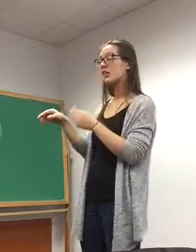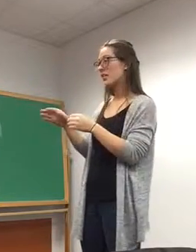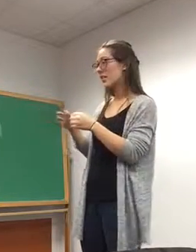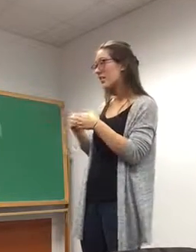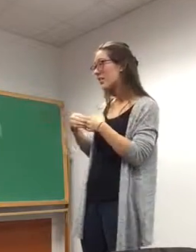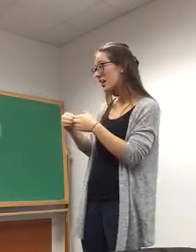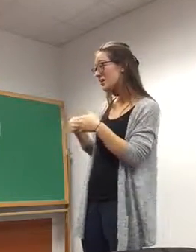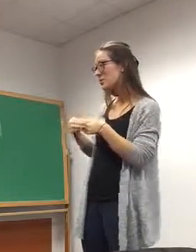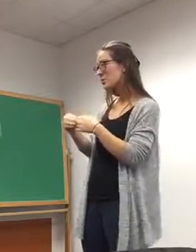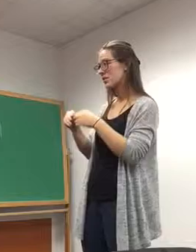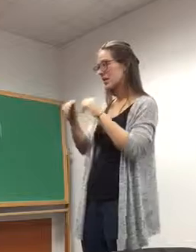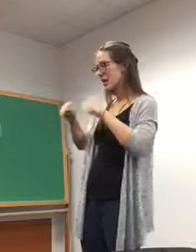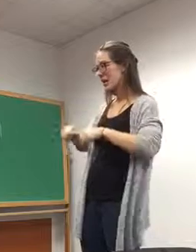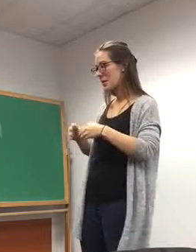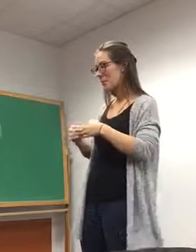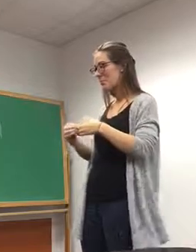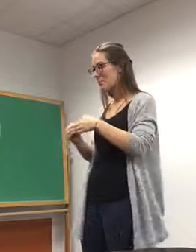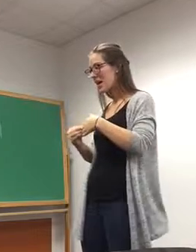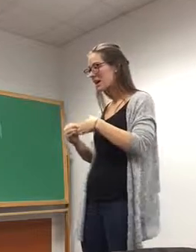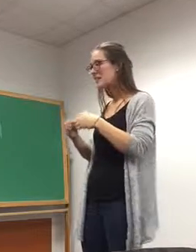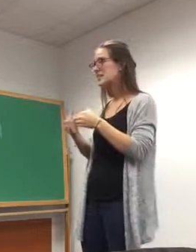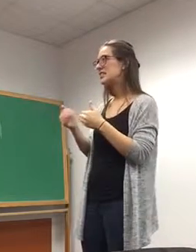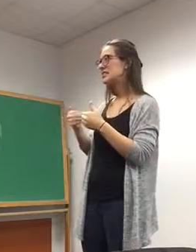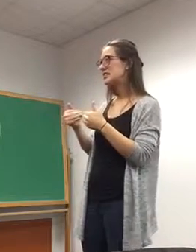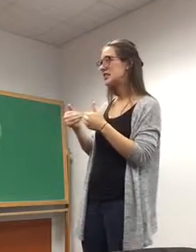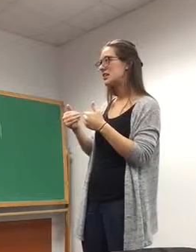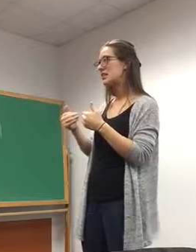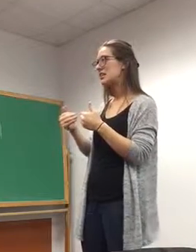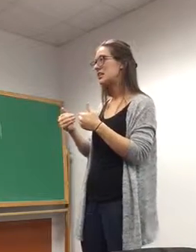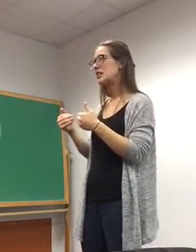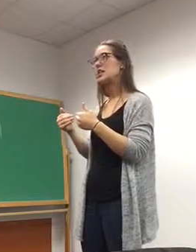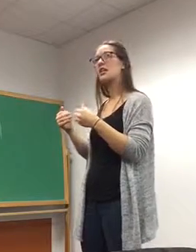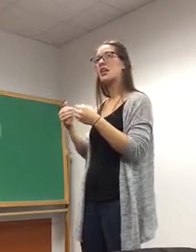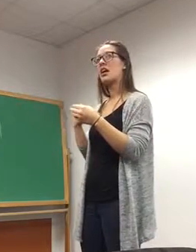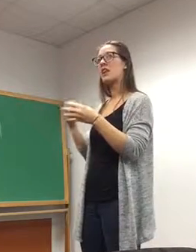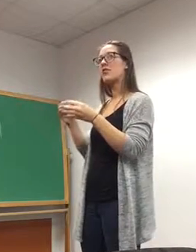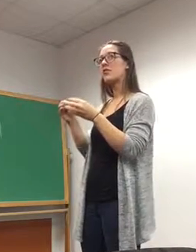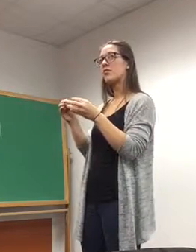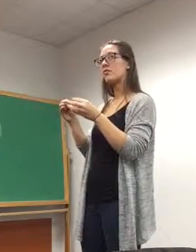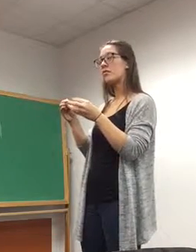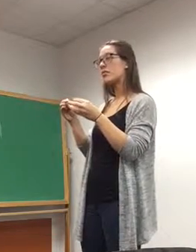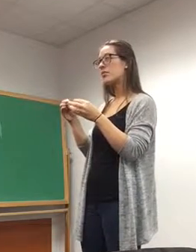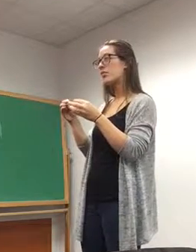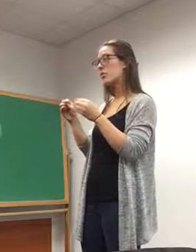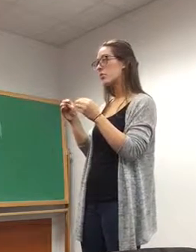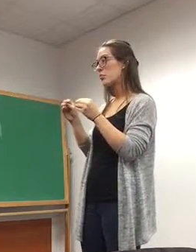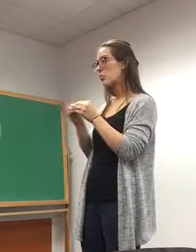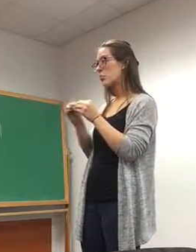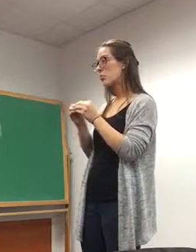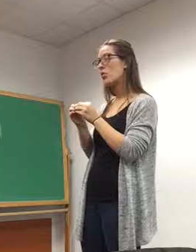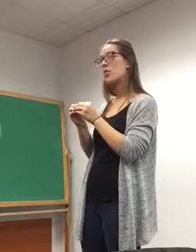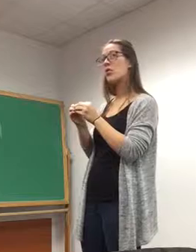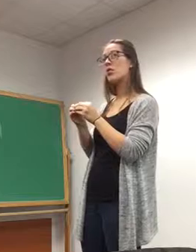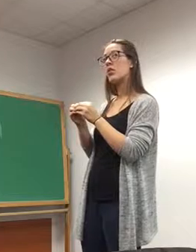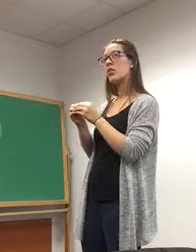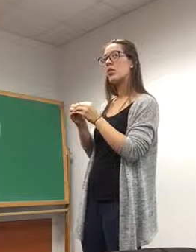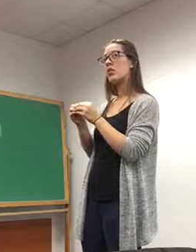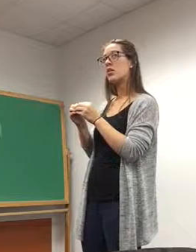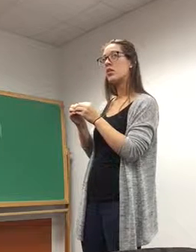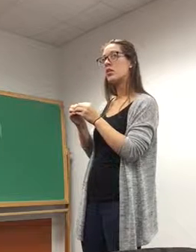been more easy. You said that they were surrounded by. More cartilage. Okay, he's almost there. They are flexible, they do bend more easily. But are they surrounded